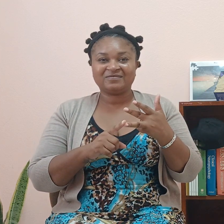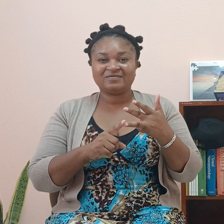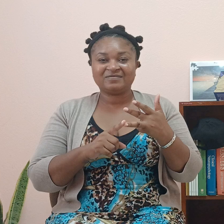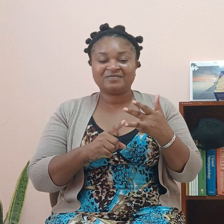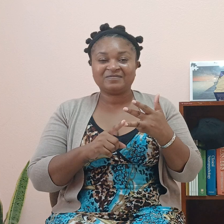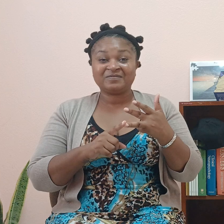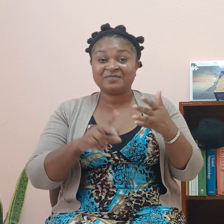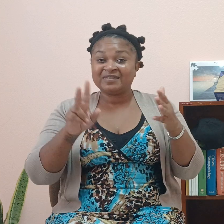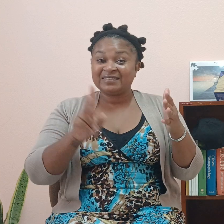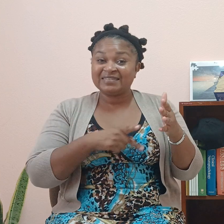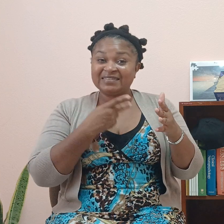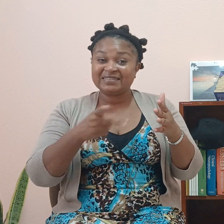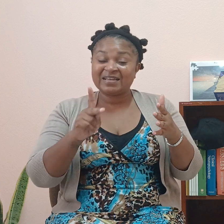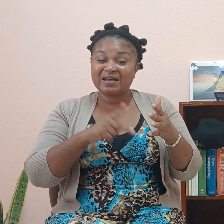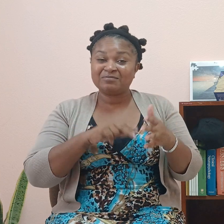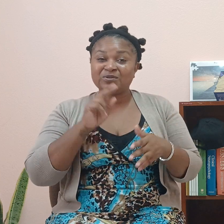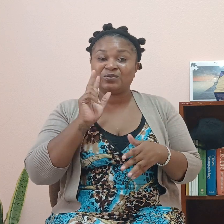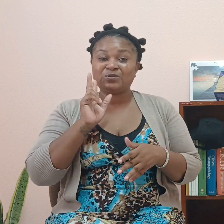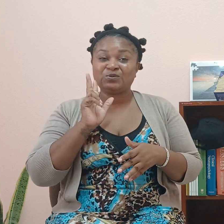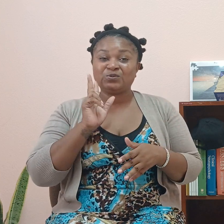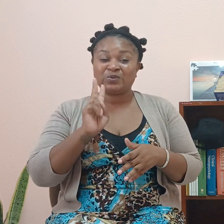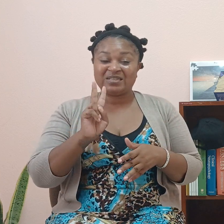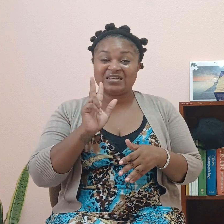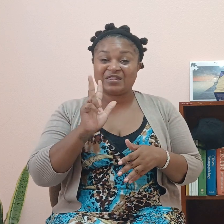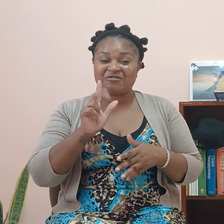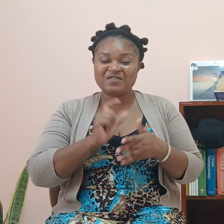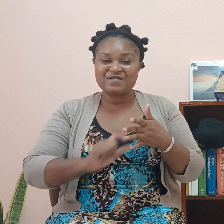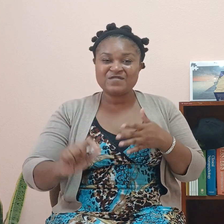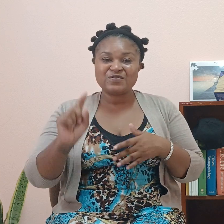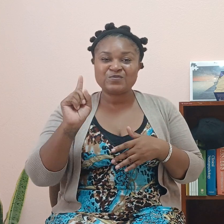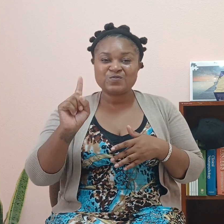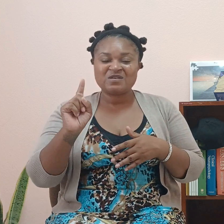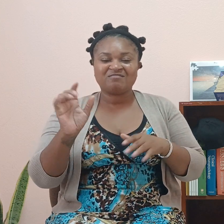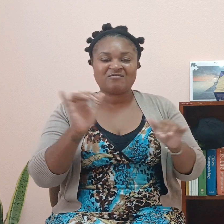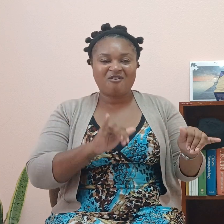Psalm 23 verse 1, Common English Bible.